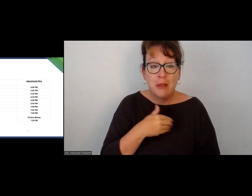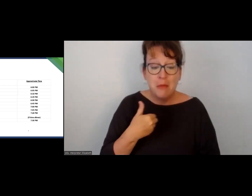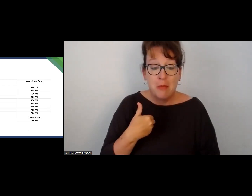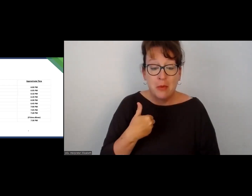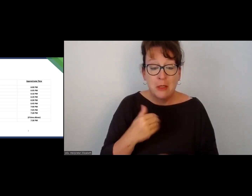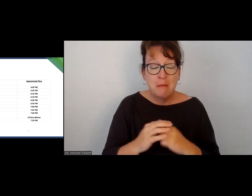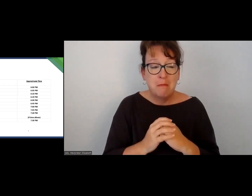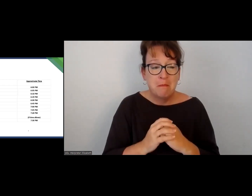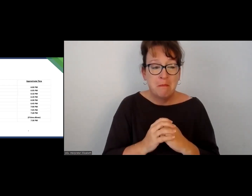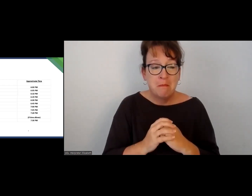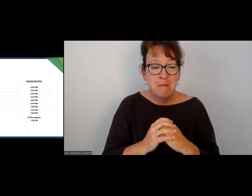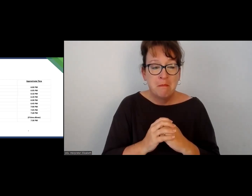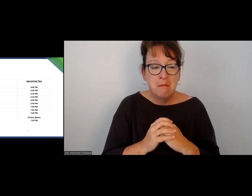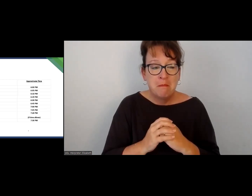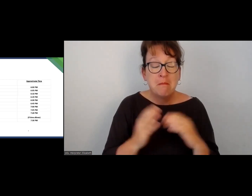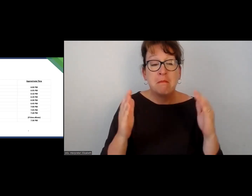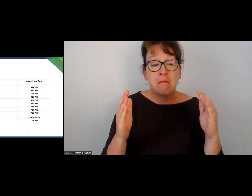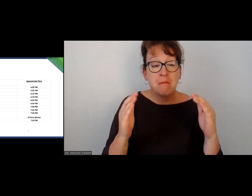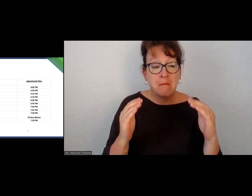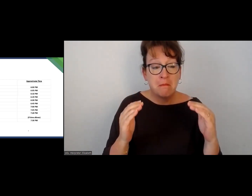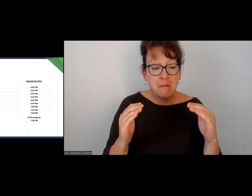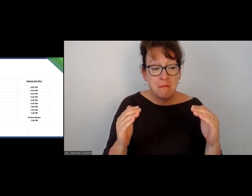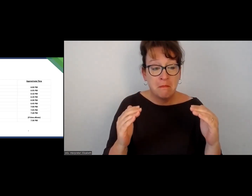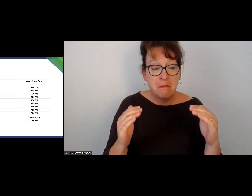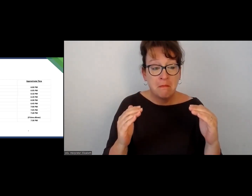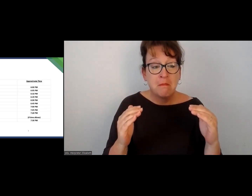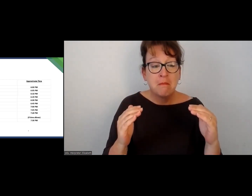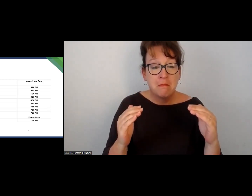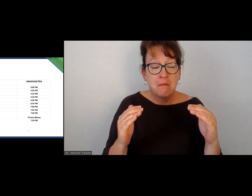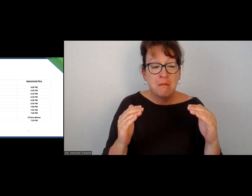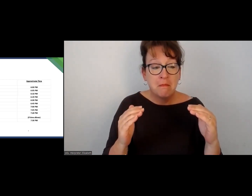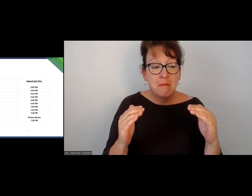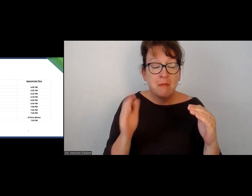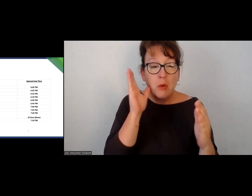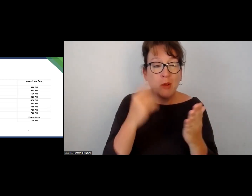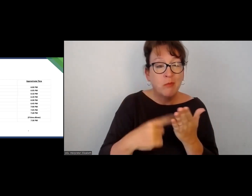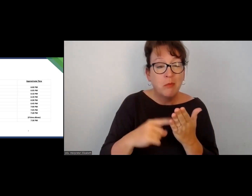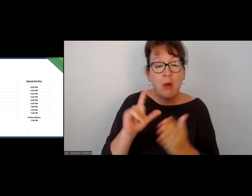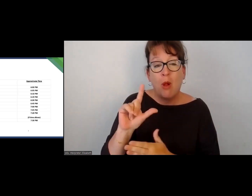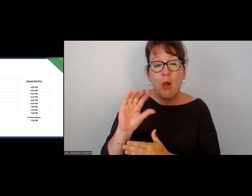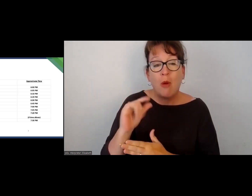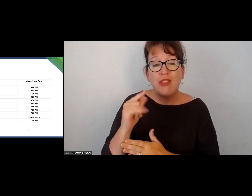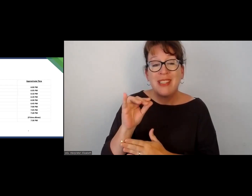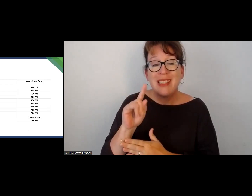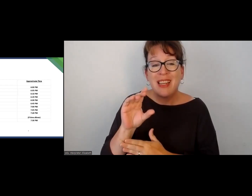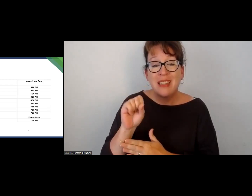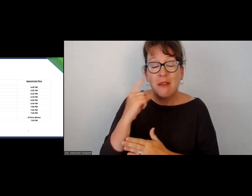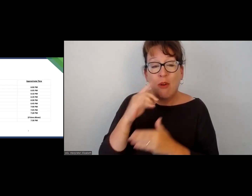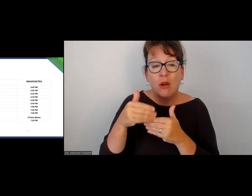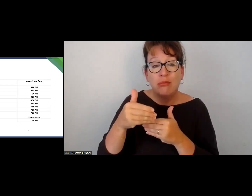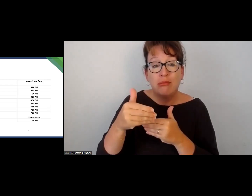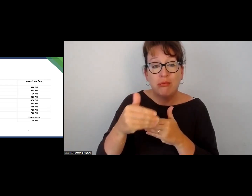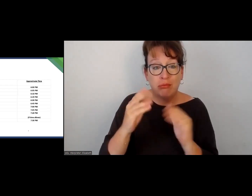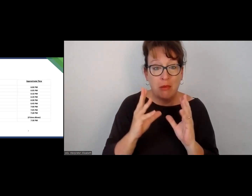do make space for that. And then we will go over logistics of our future meetings. I know we've